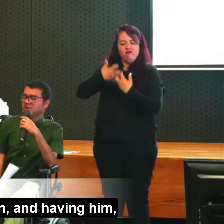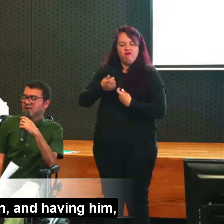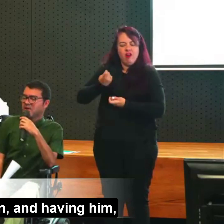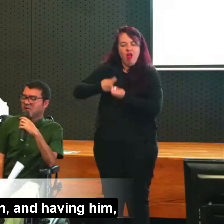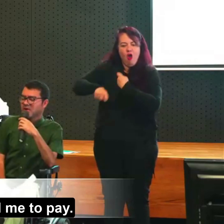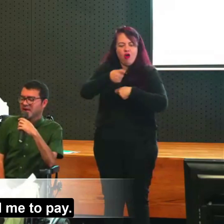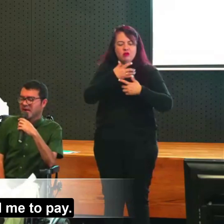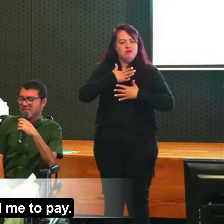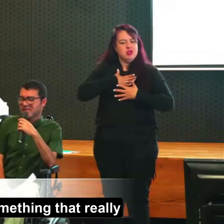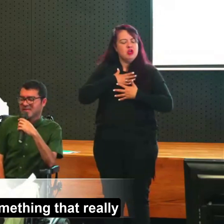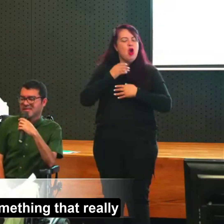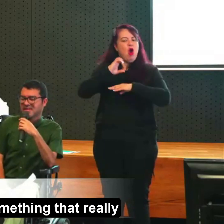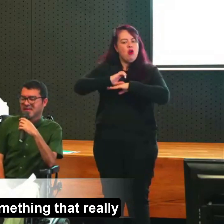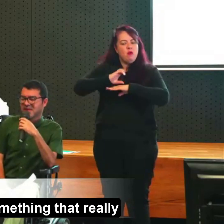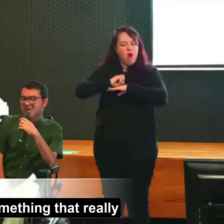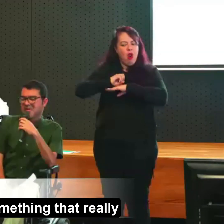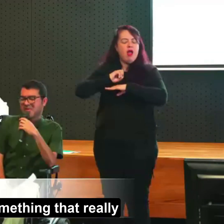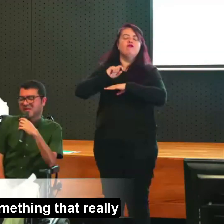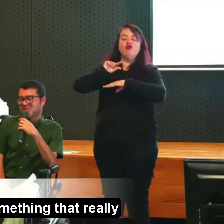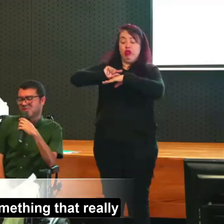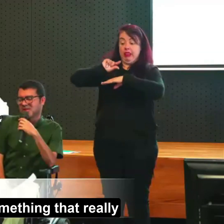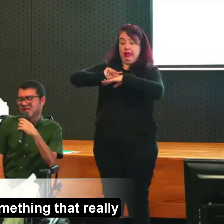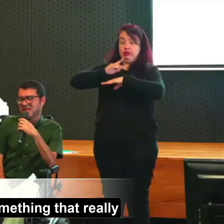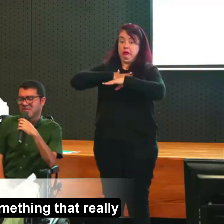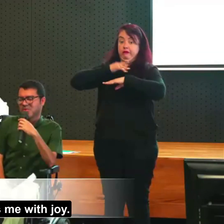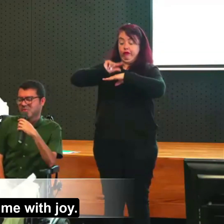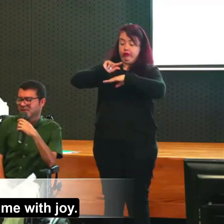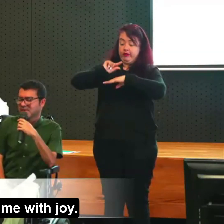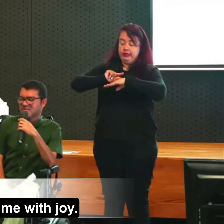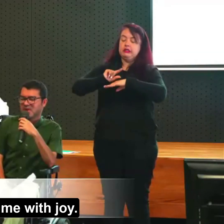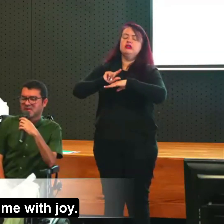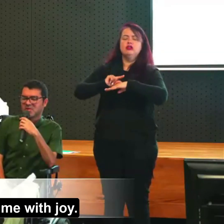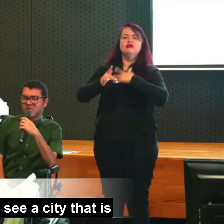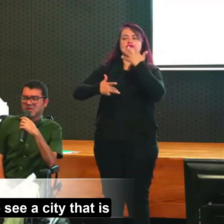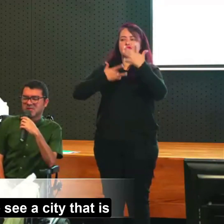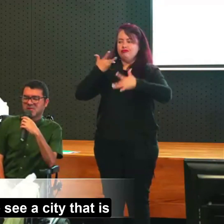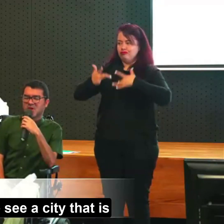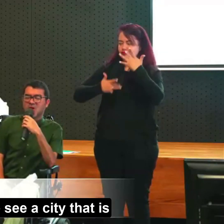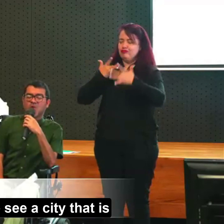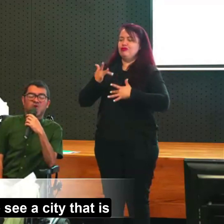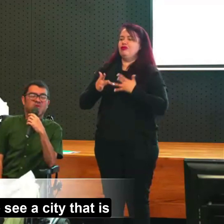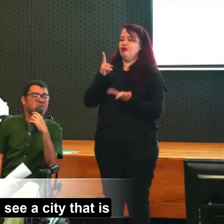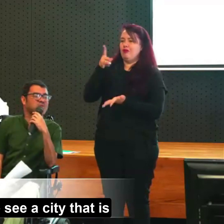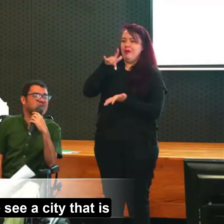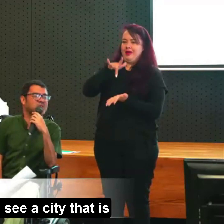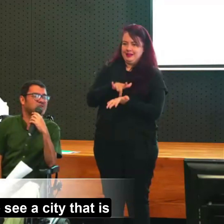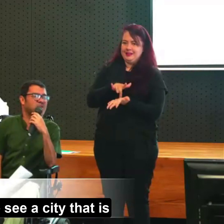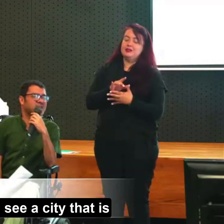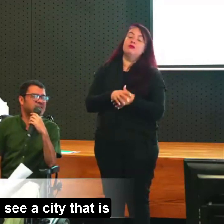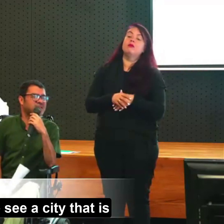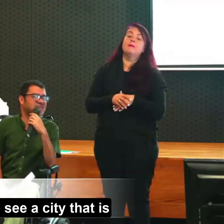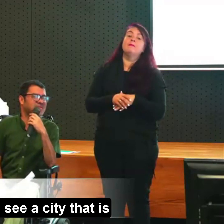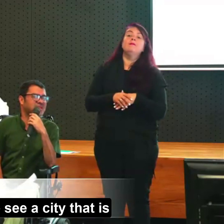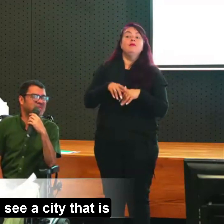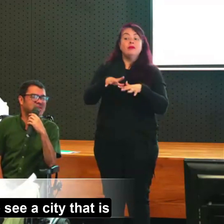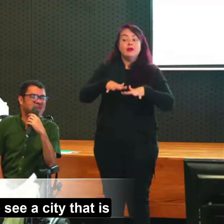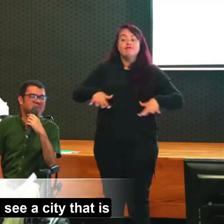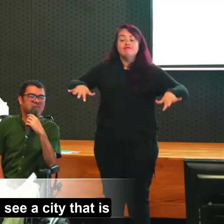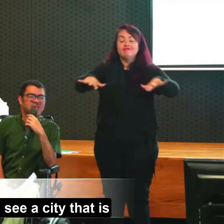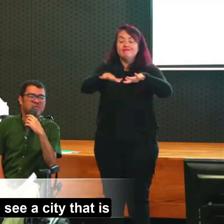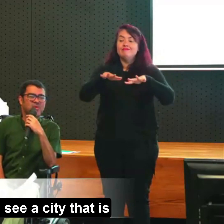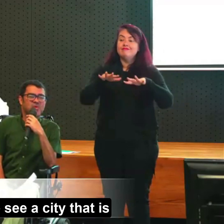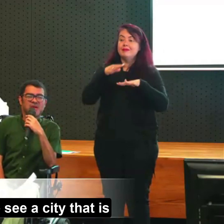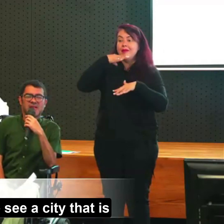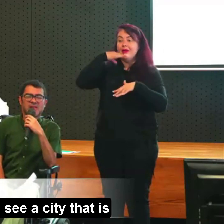education, and having Elcomite here is something that really fills me with joy. When we see